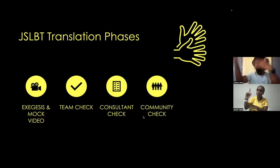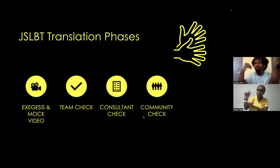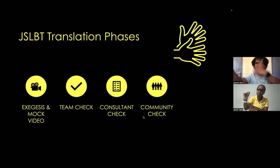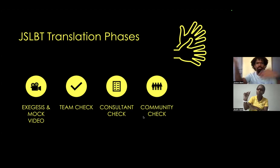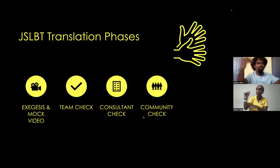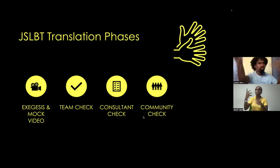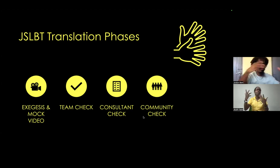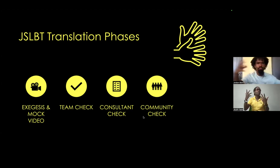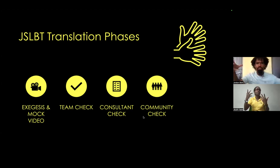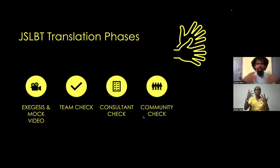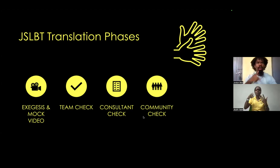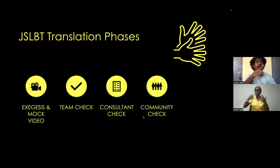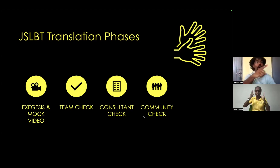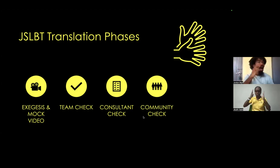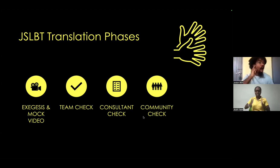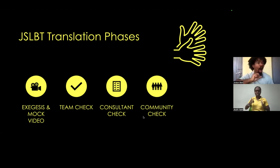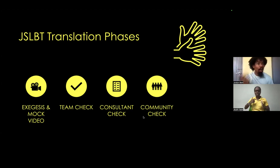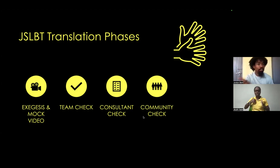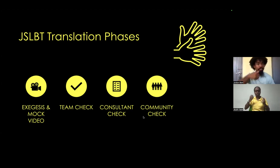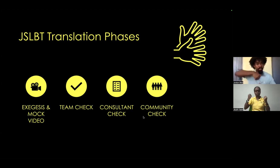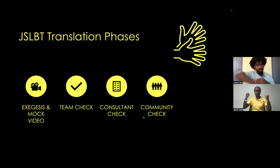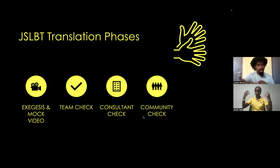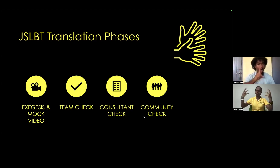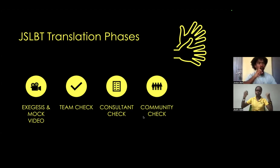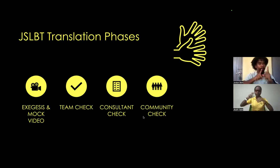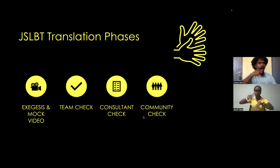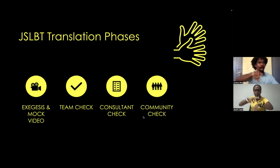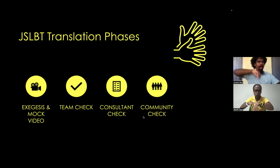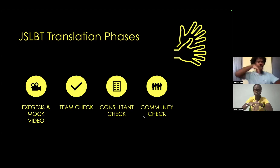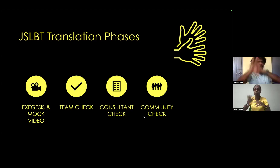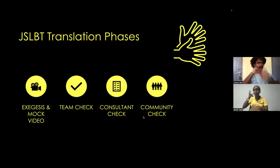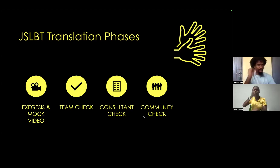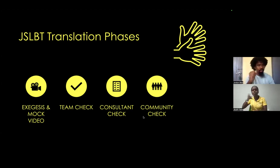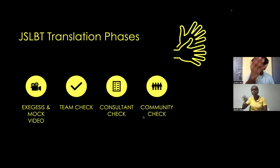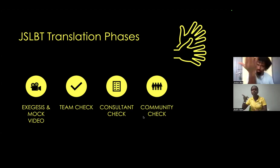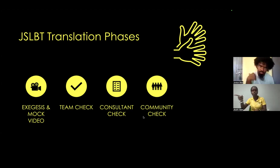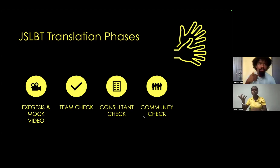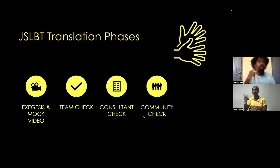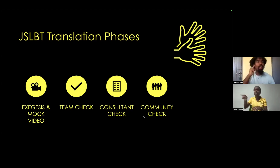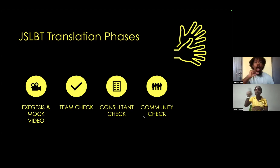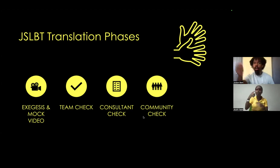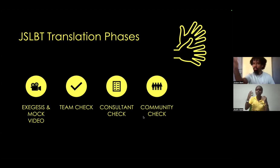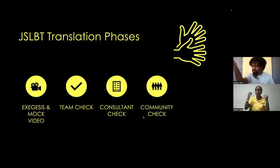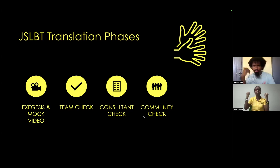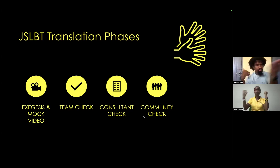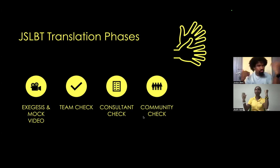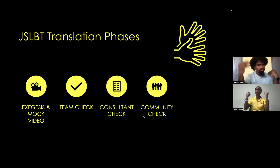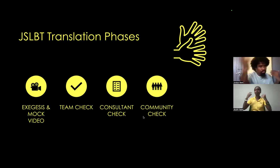in, coders, a person who is, who can sign, hard